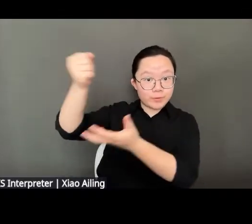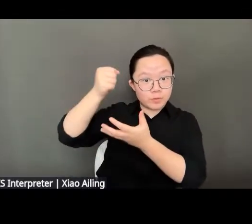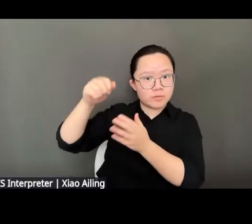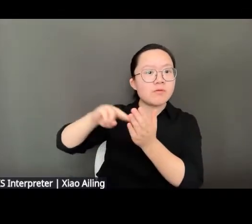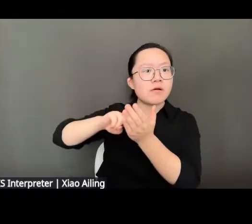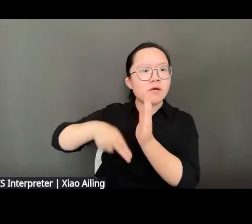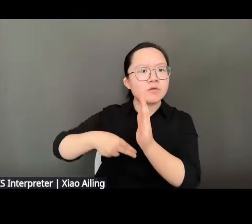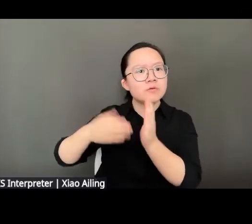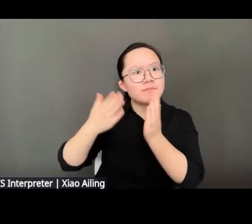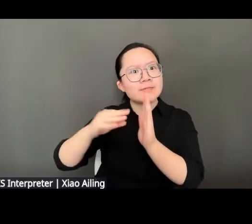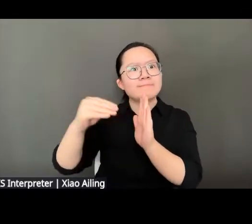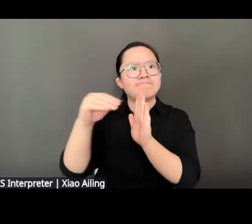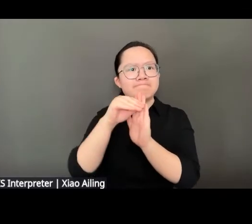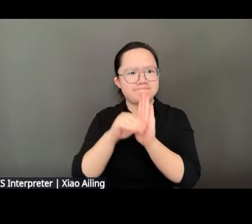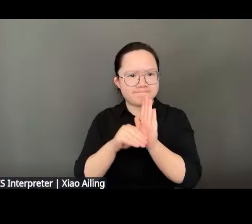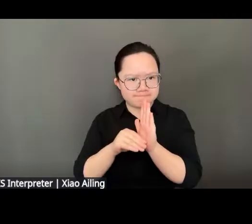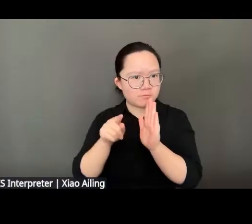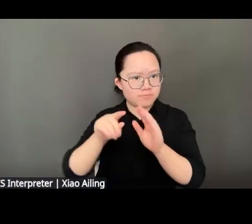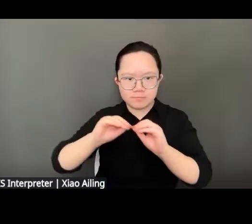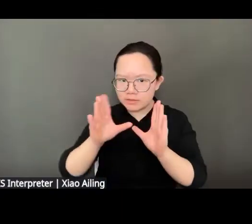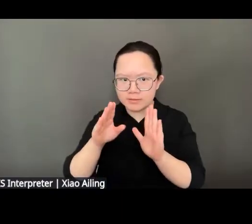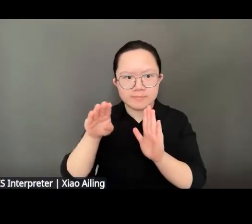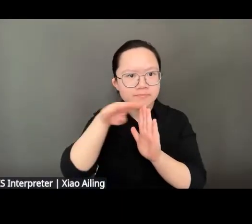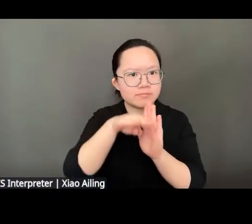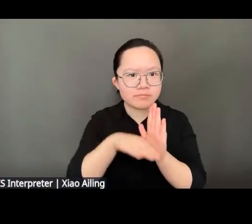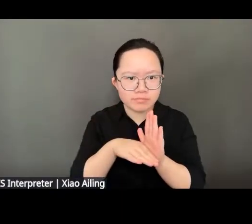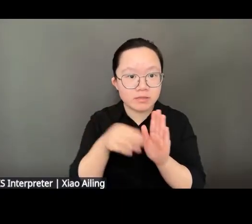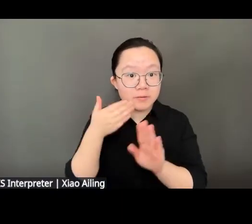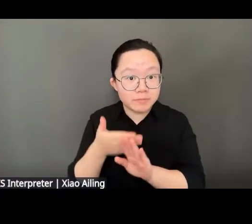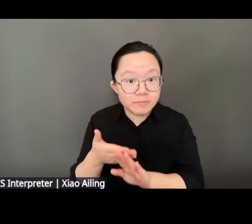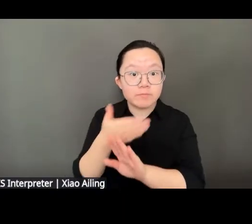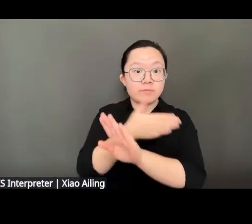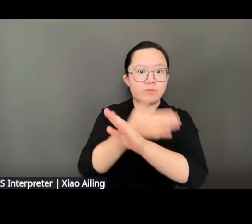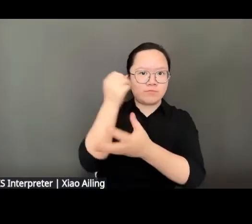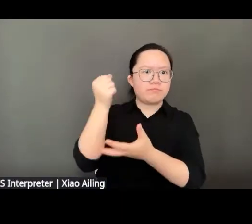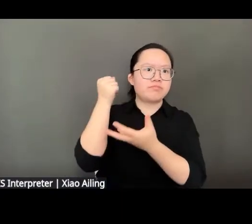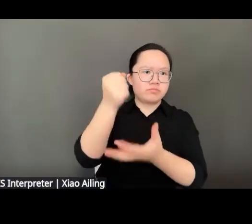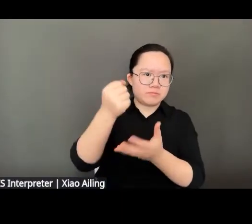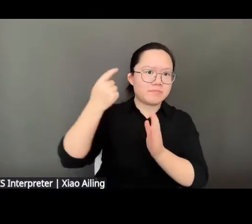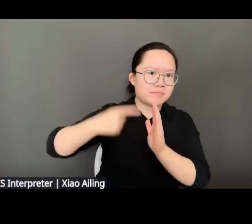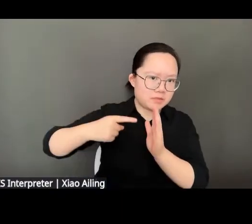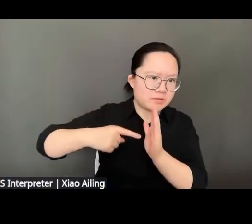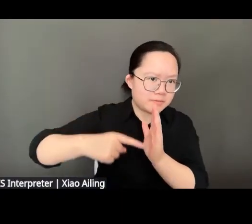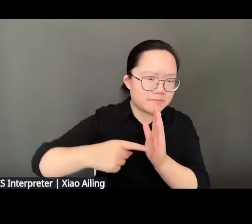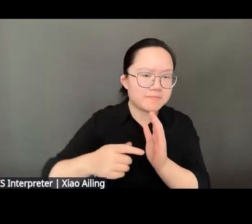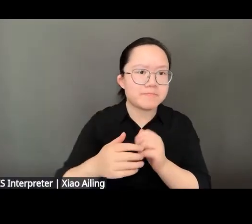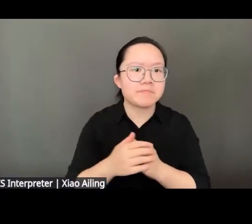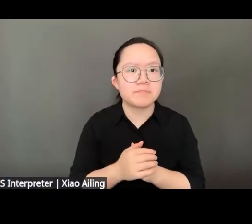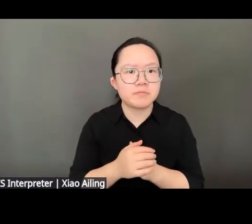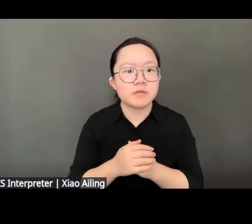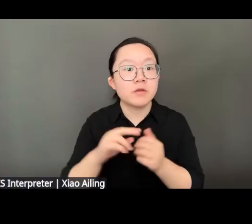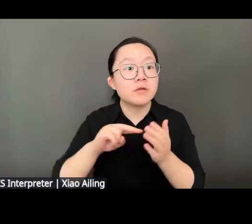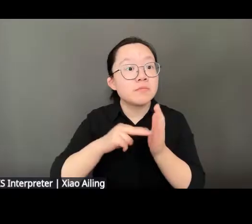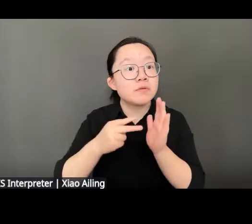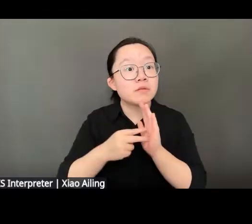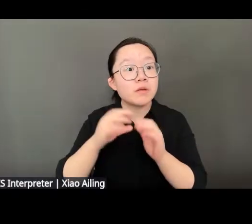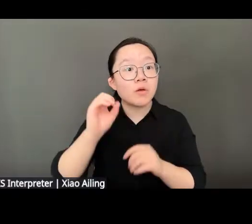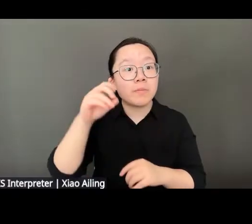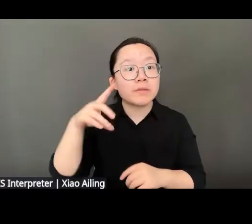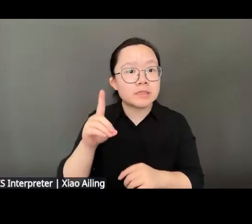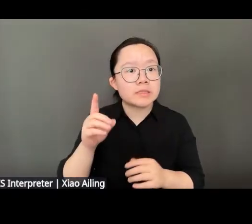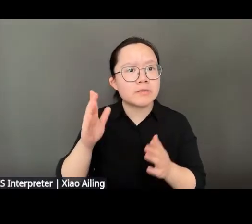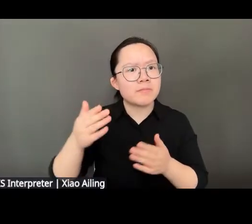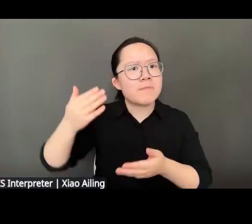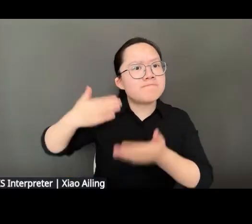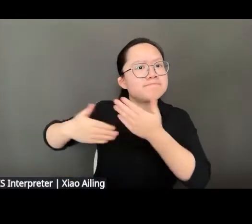historically under-resourced, and one impact of this is limited organizational, financial, and human